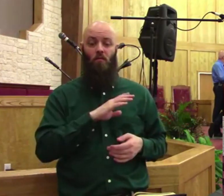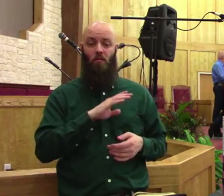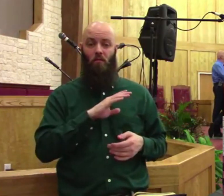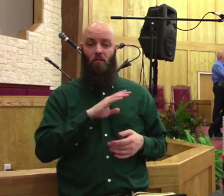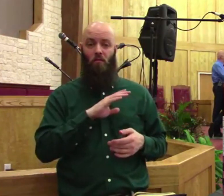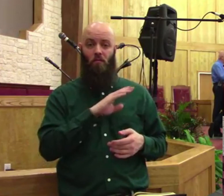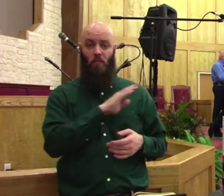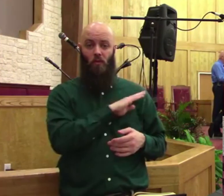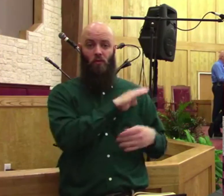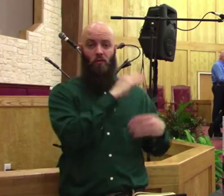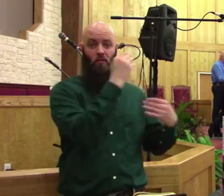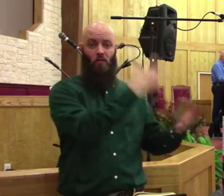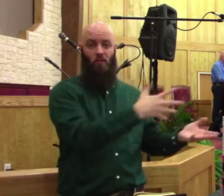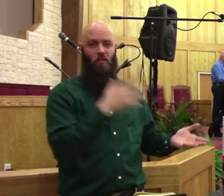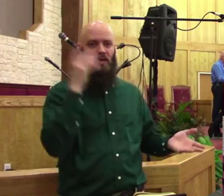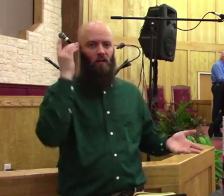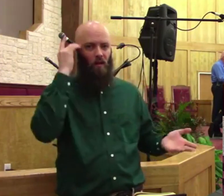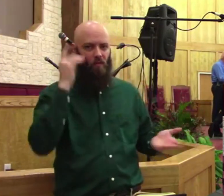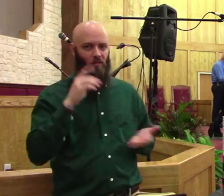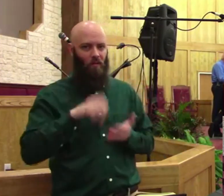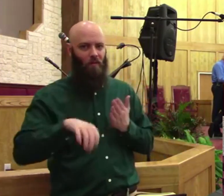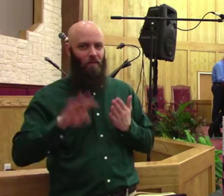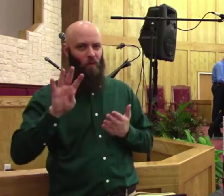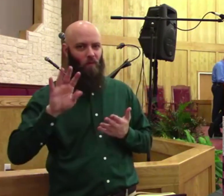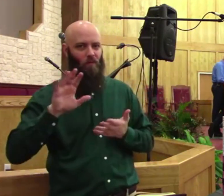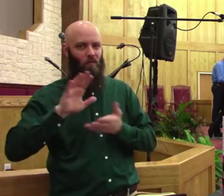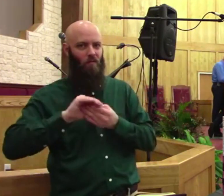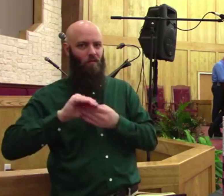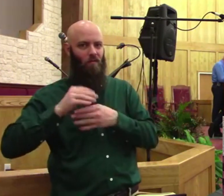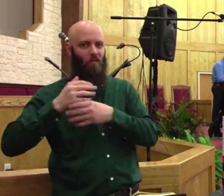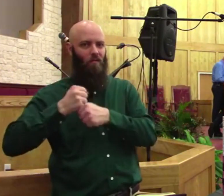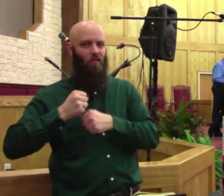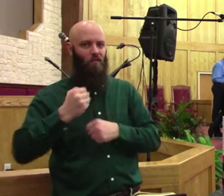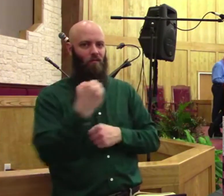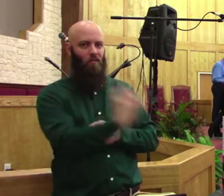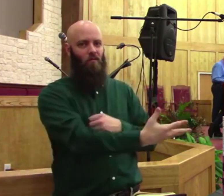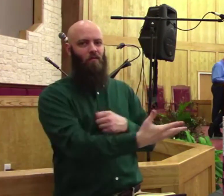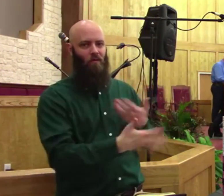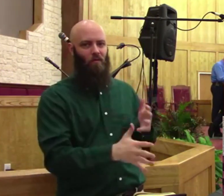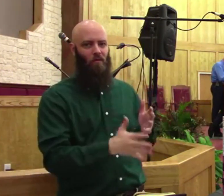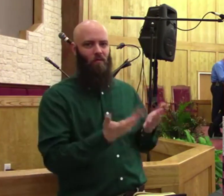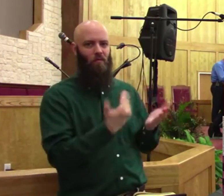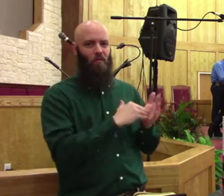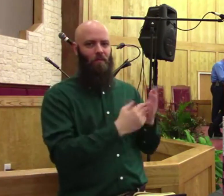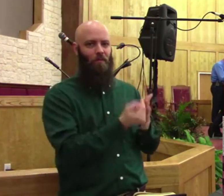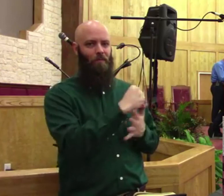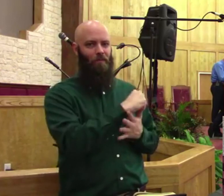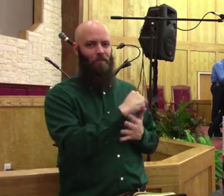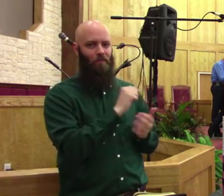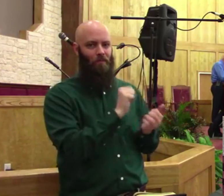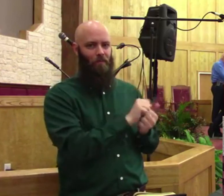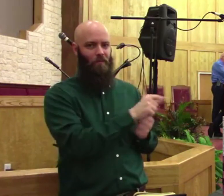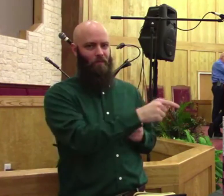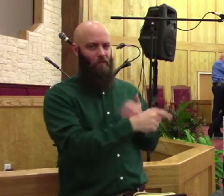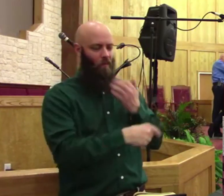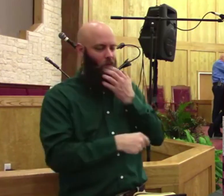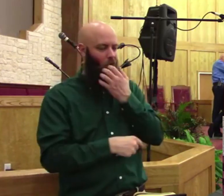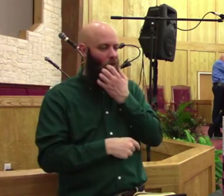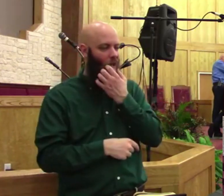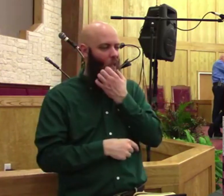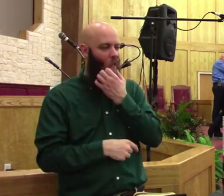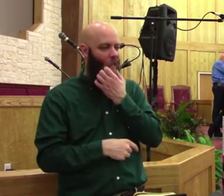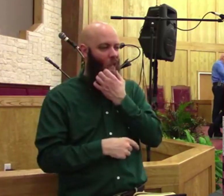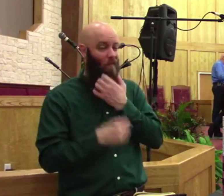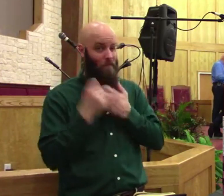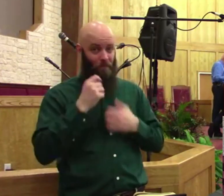summary of Daniel chapter 4, the happenings with Nebuchadnezzar. See, Belshazzar hadn't